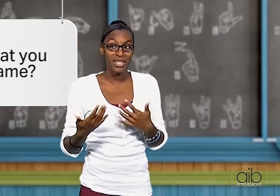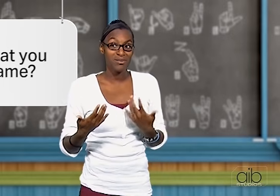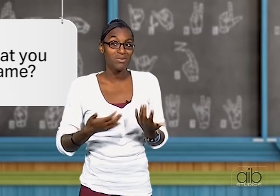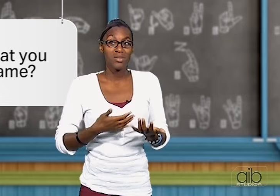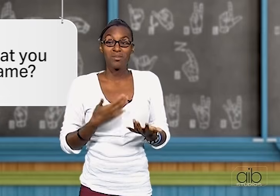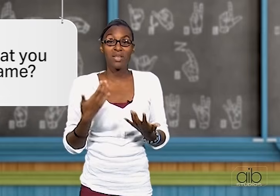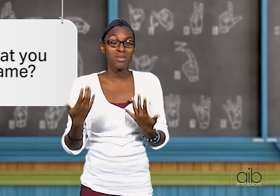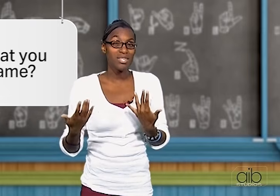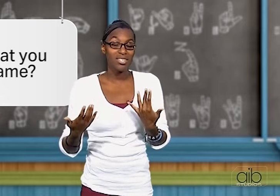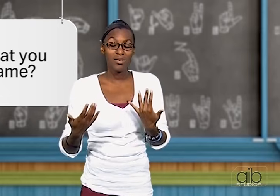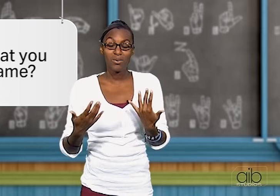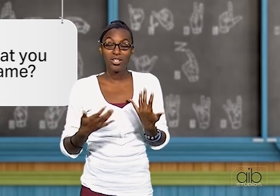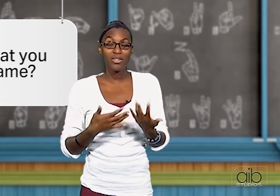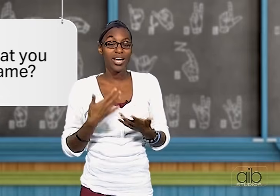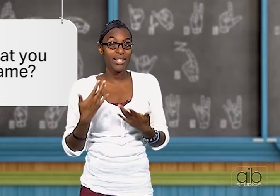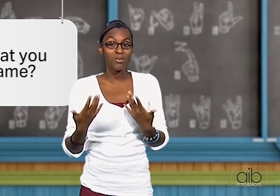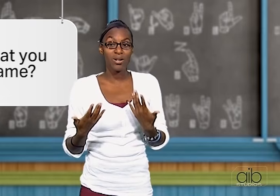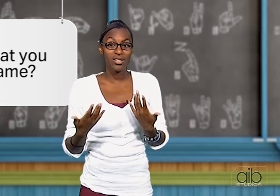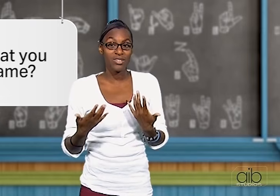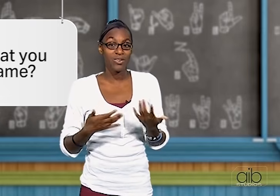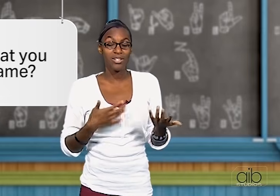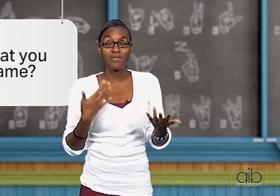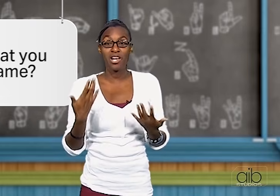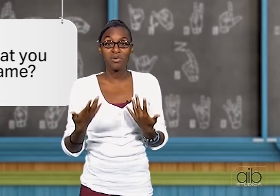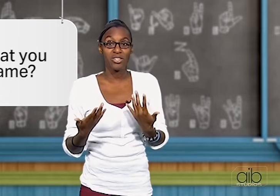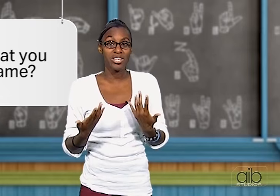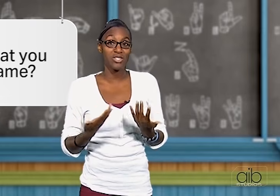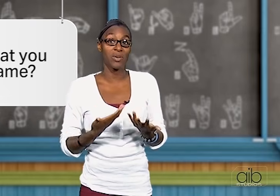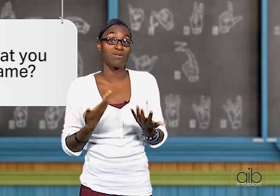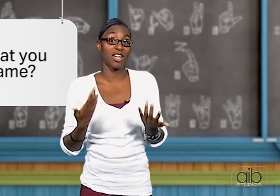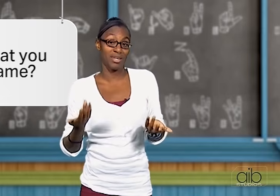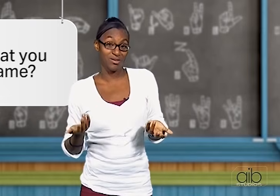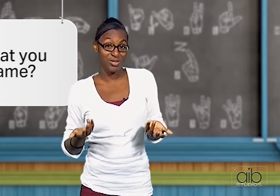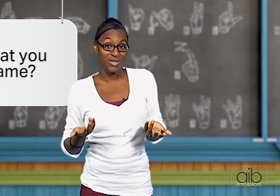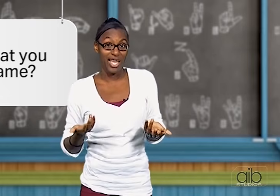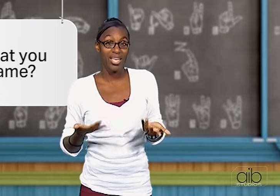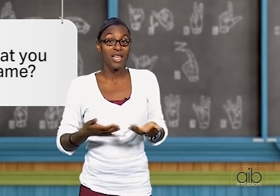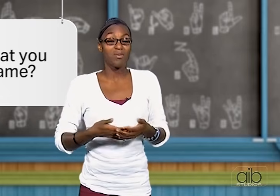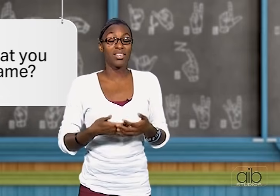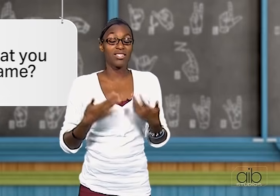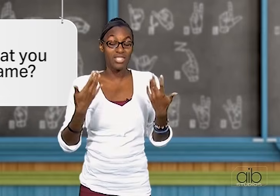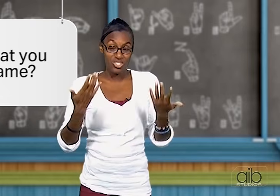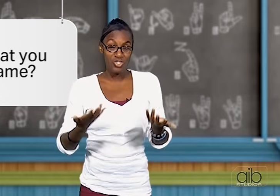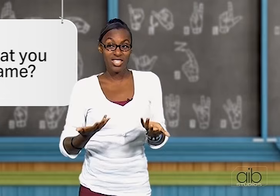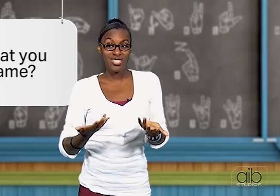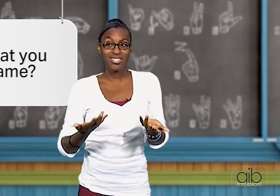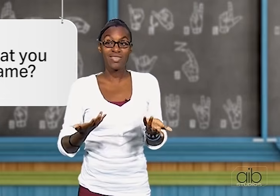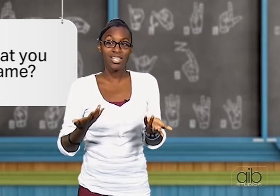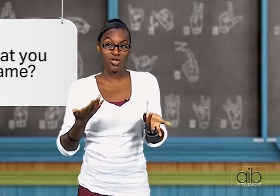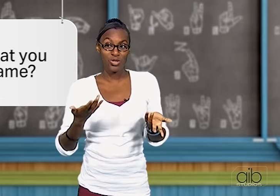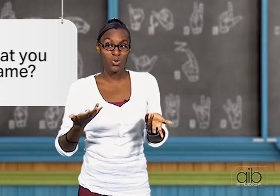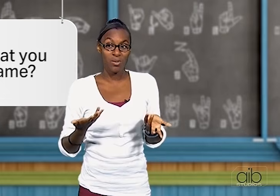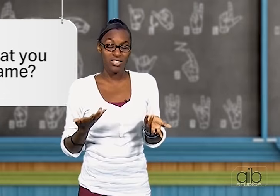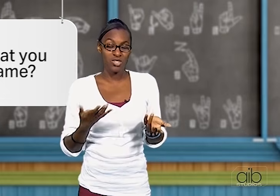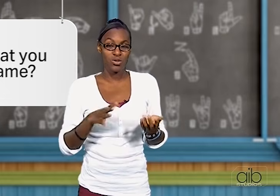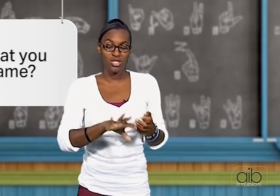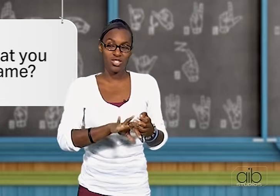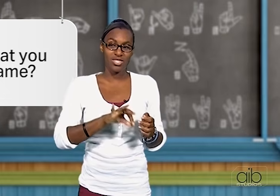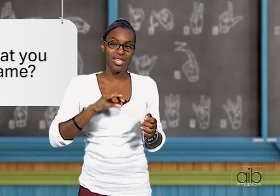name. Maybe where you're at work or the environment you're in, you don't have time to do that. But this is just something in your toolbox that you can just like